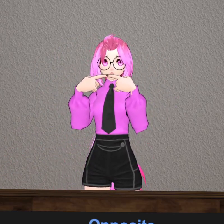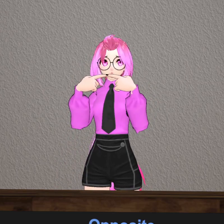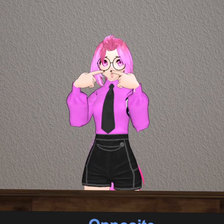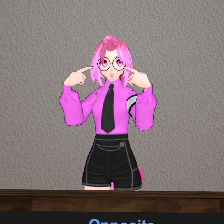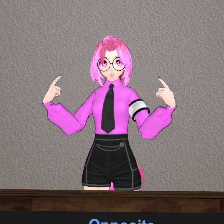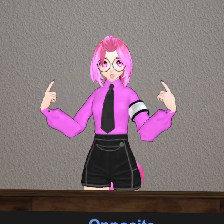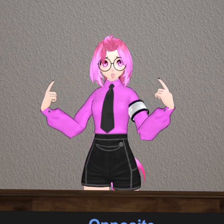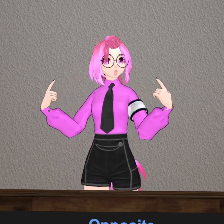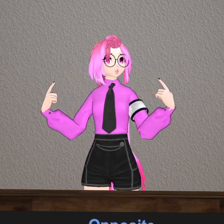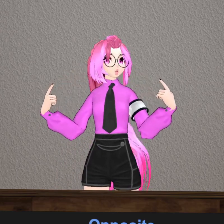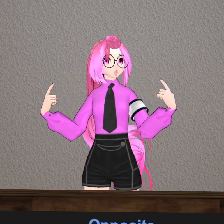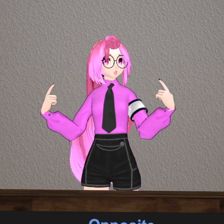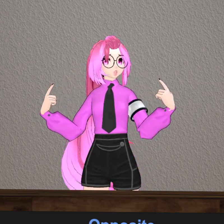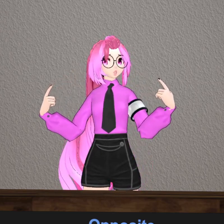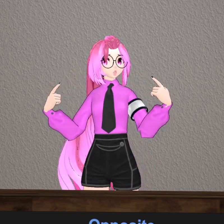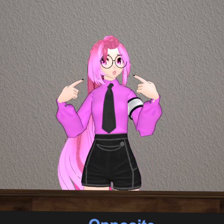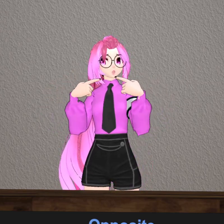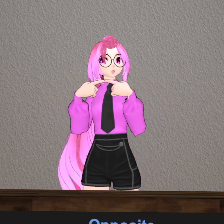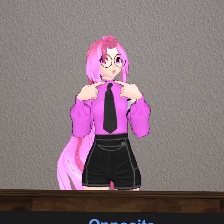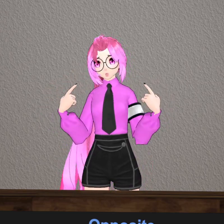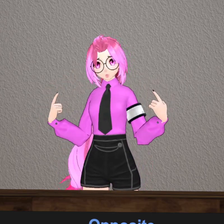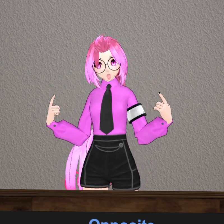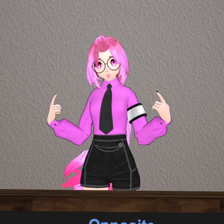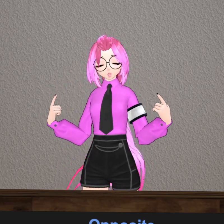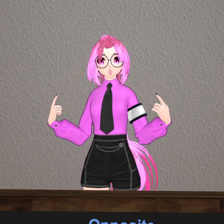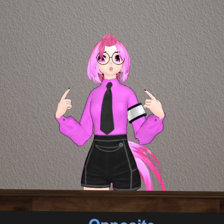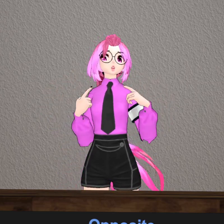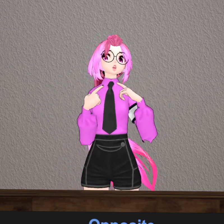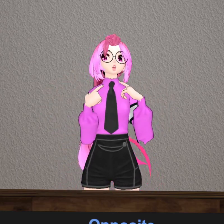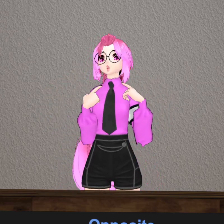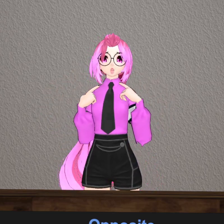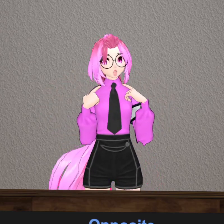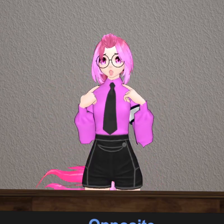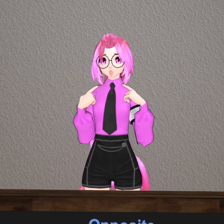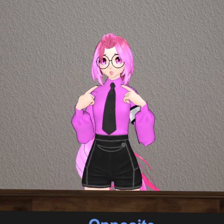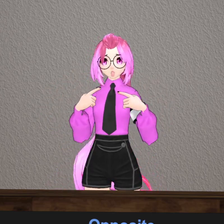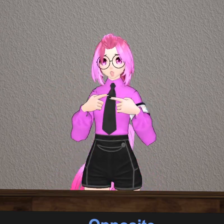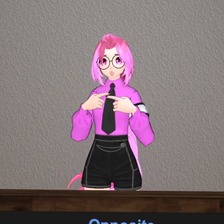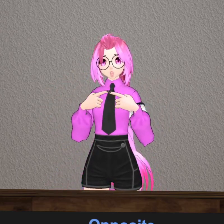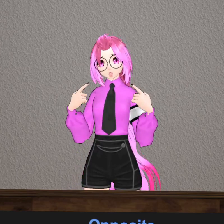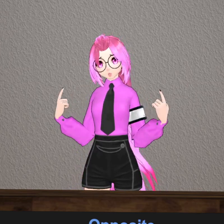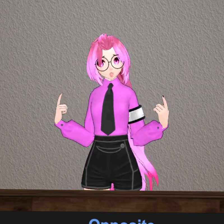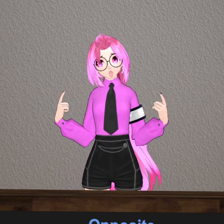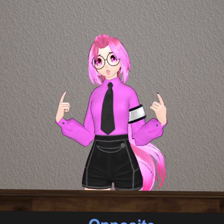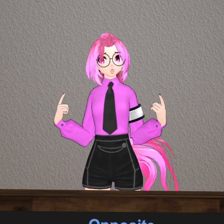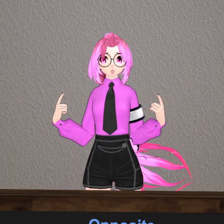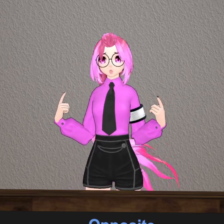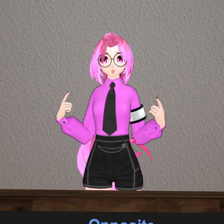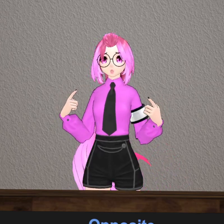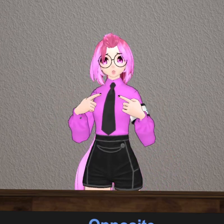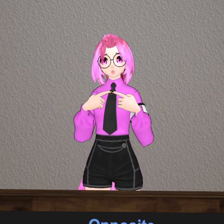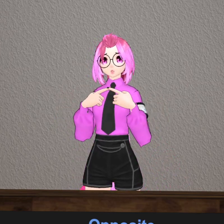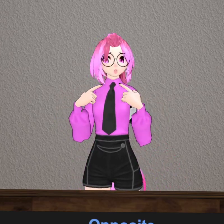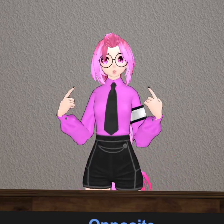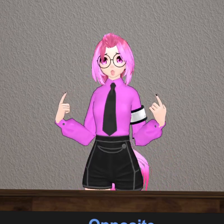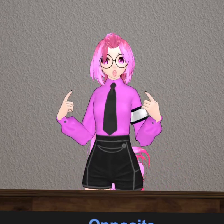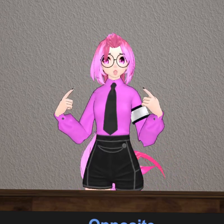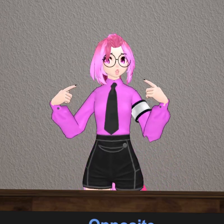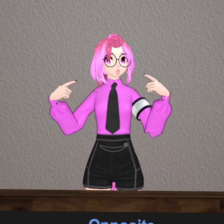go straight apart from each other. Opposite. And usually I nod my head no. Opposite. Opposite. Because you